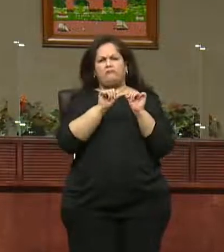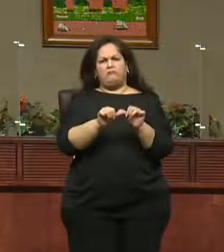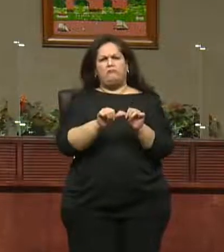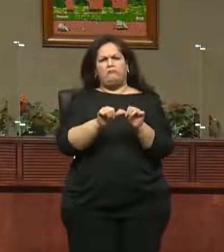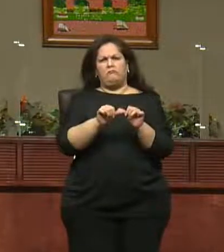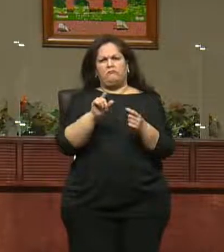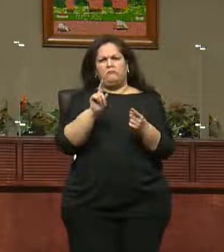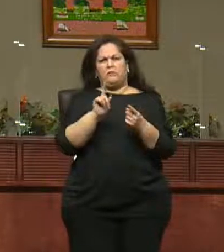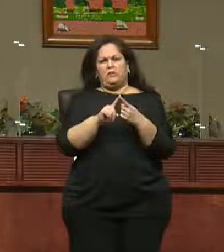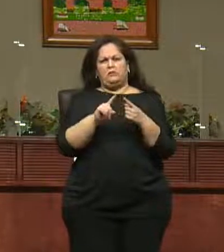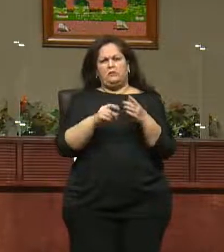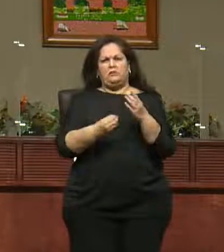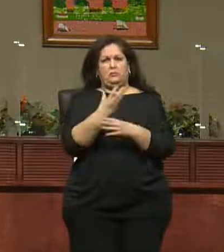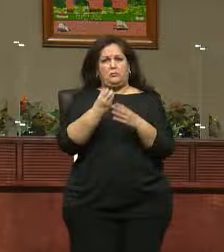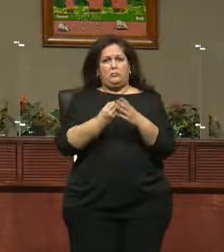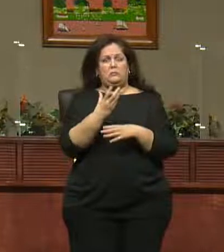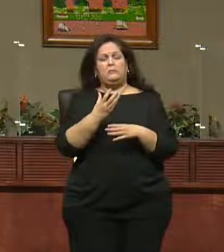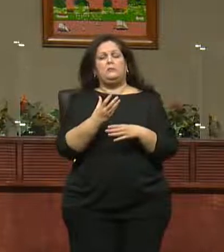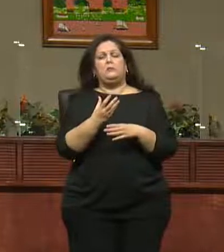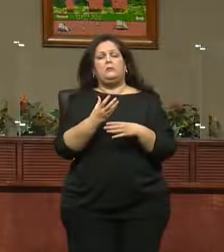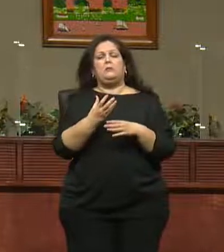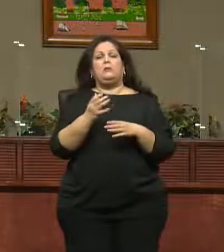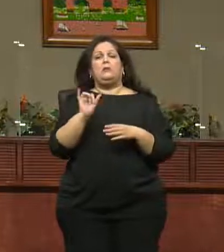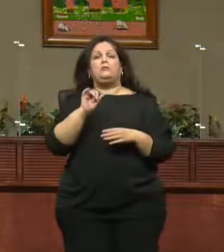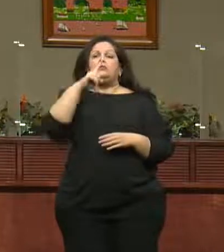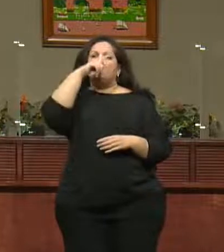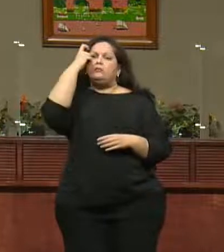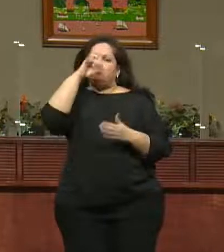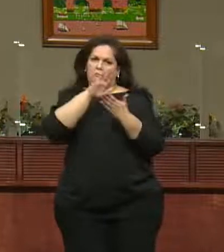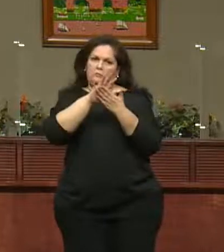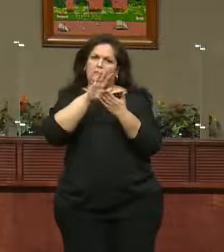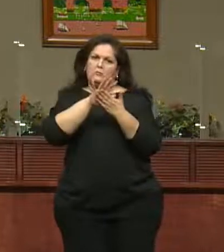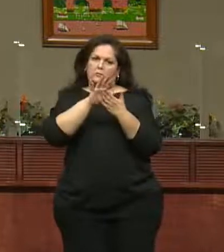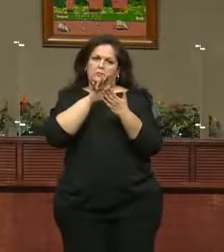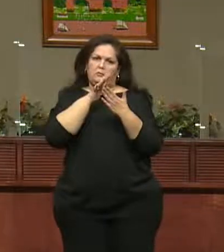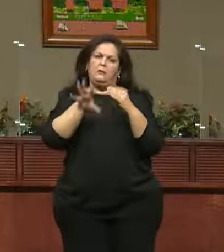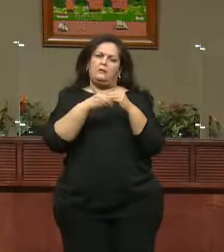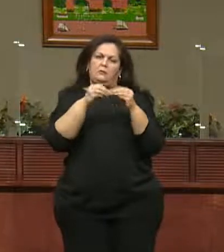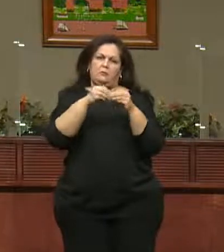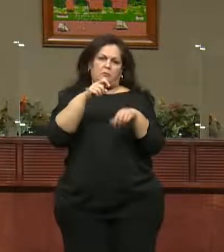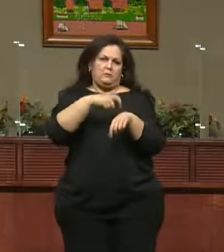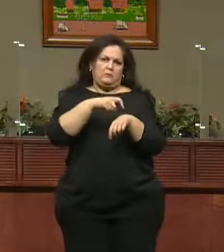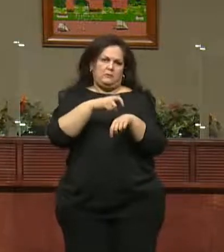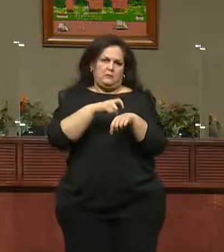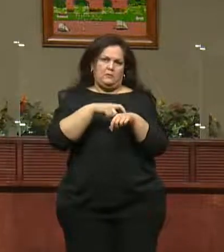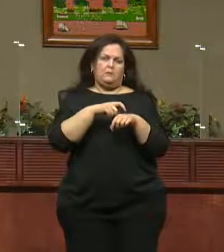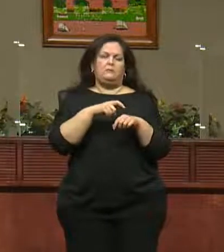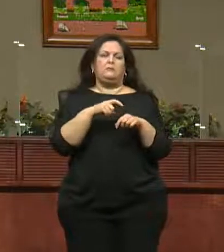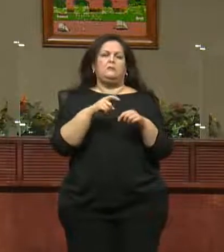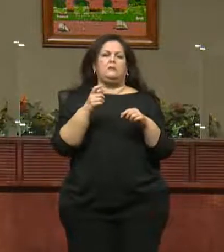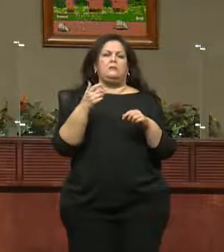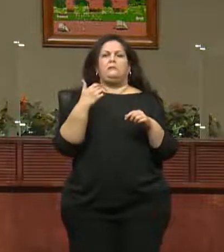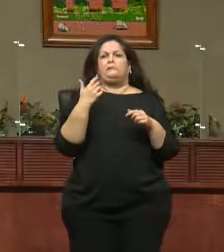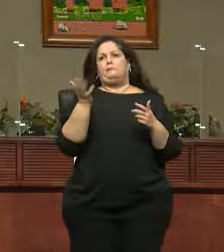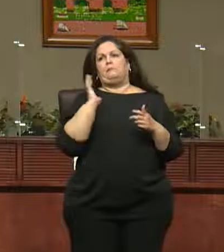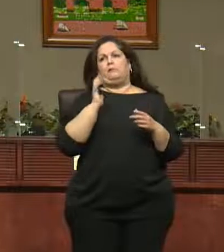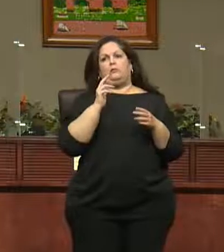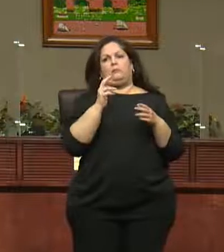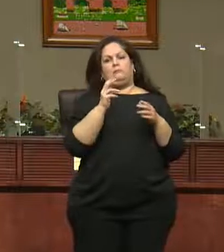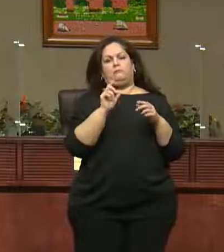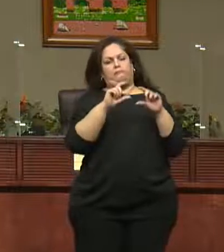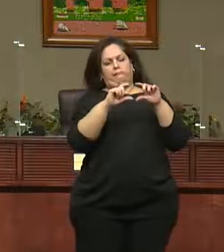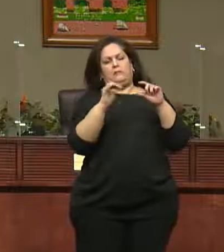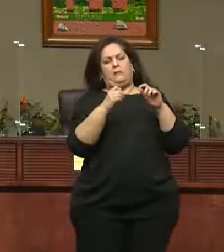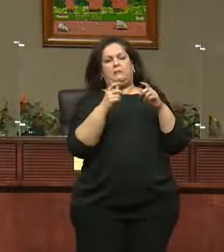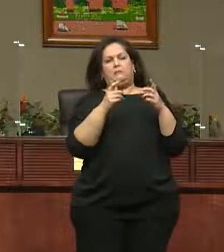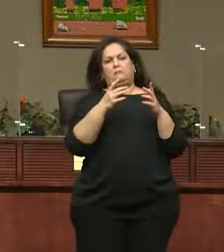remainder of the spring. We're also extending our summer school. So summer school will be twice as long as far as